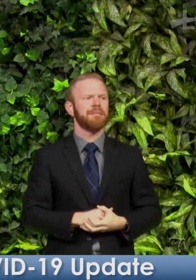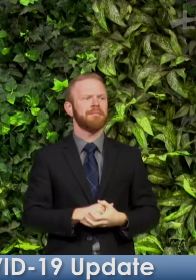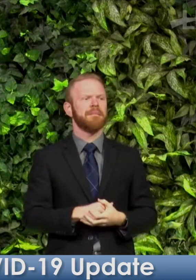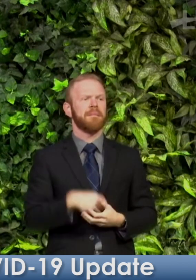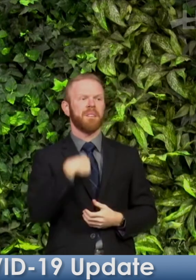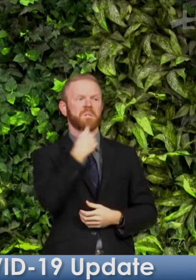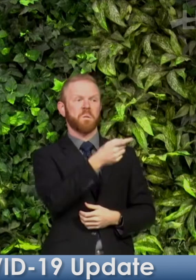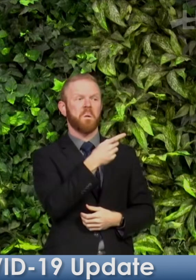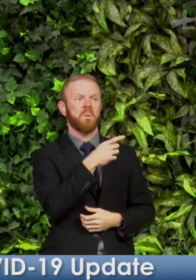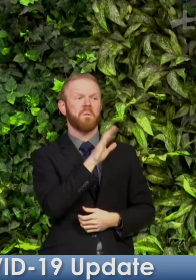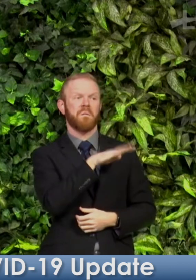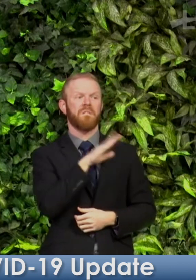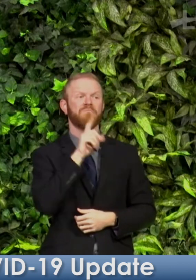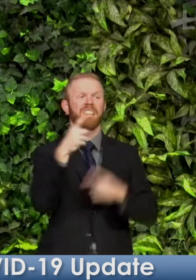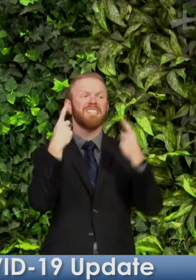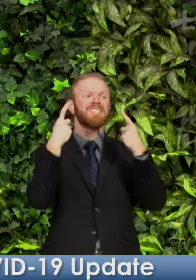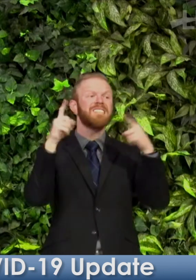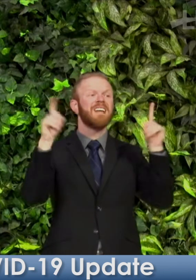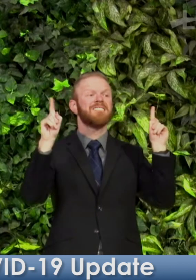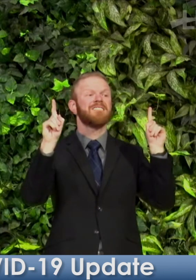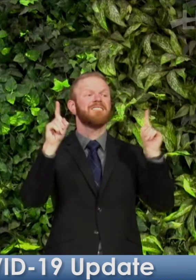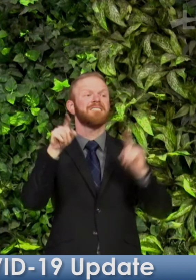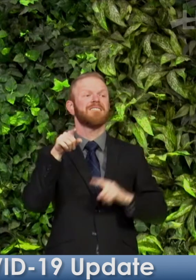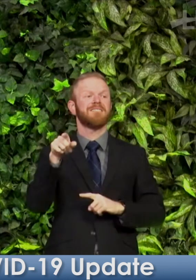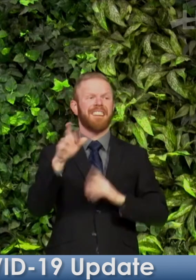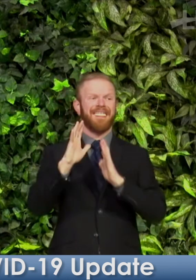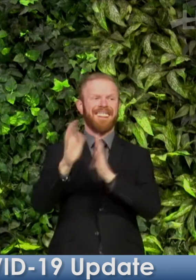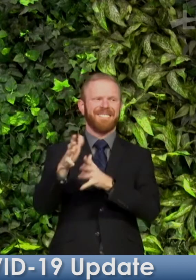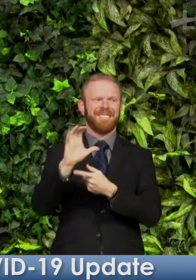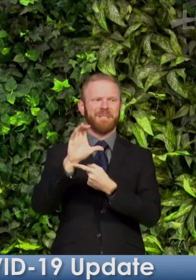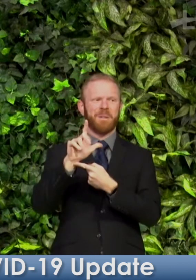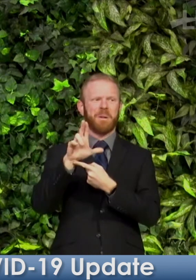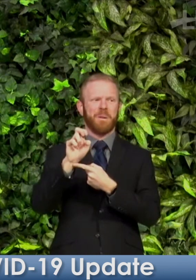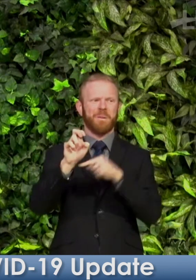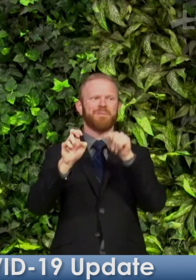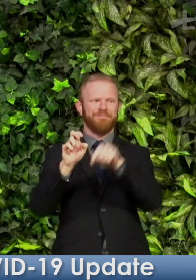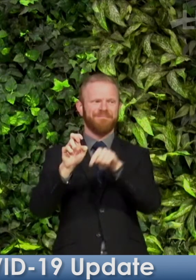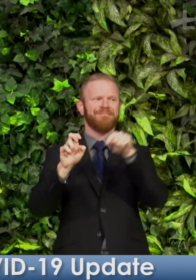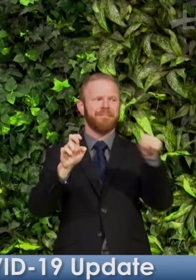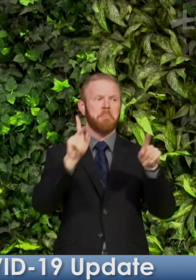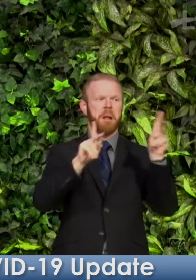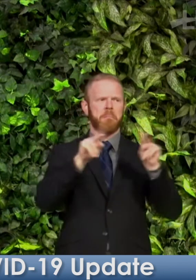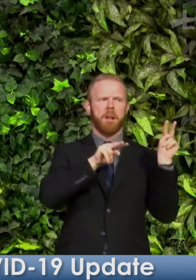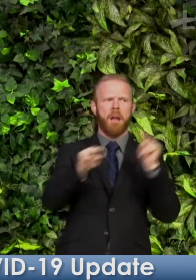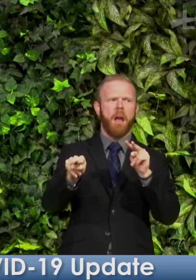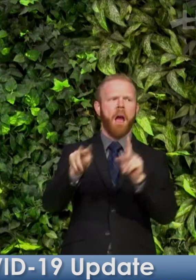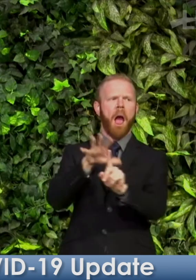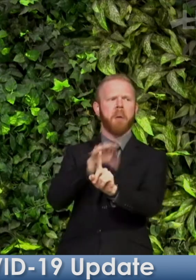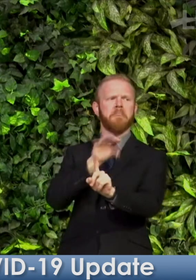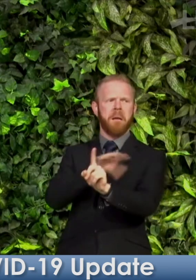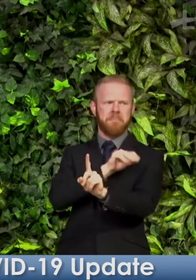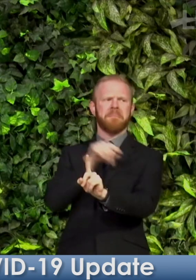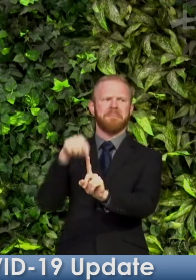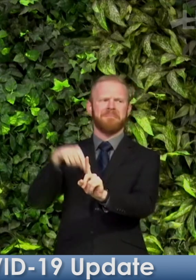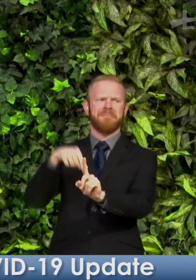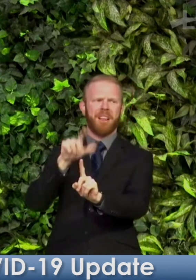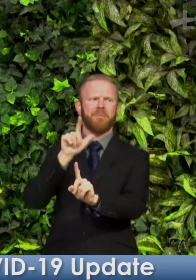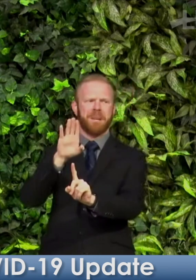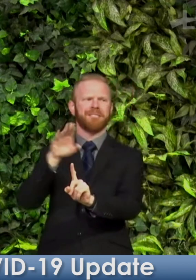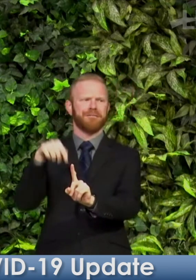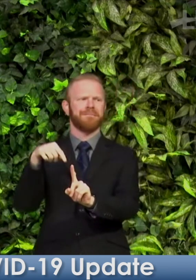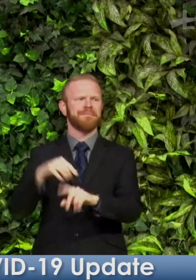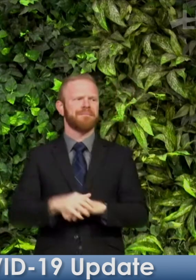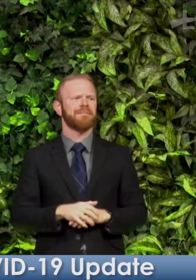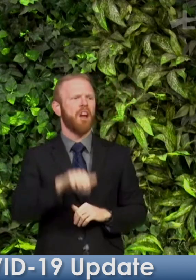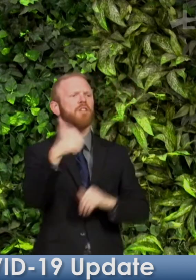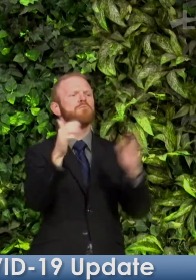have been able to model the success here in Long Beach in other municipalities, large and small, all across the state of California. I've had the